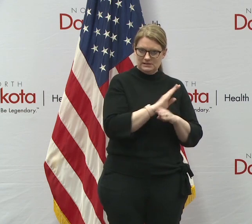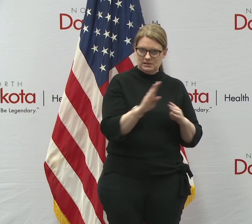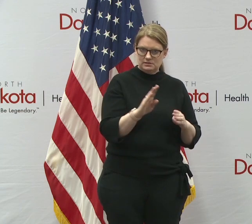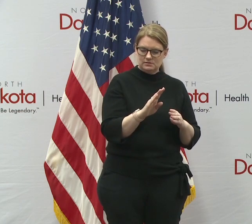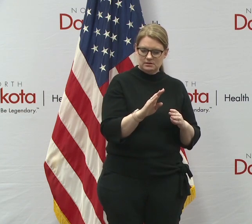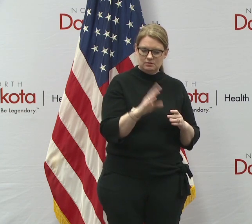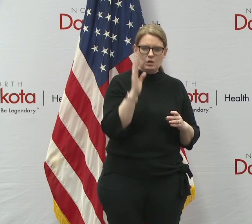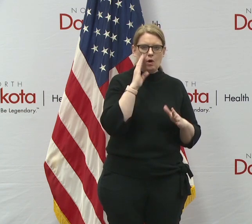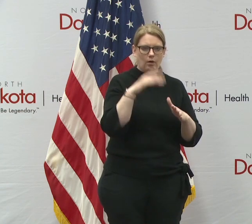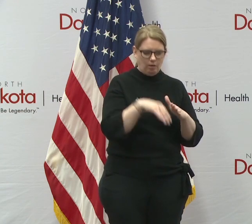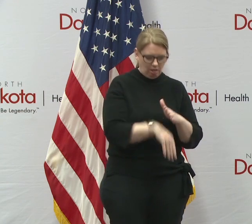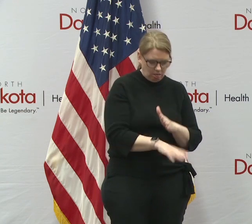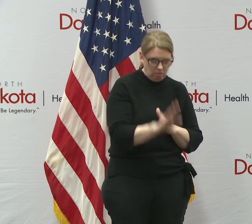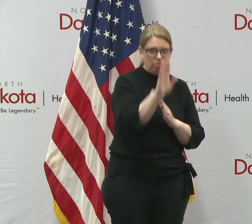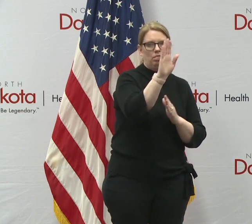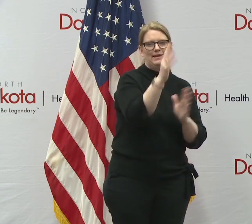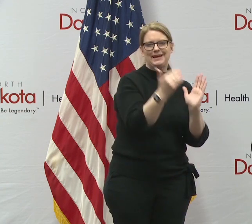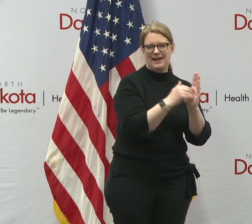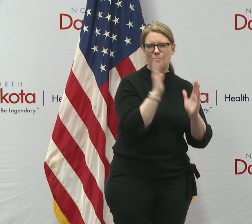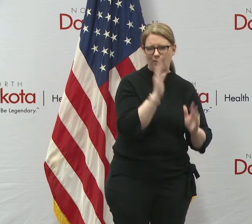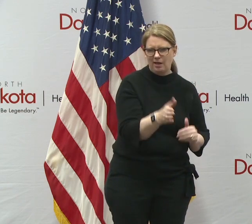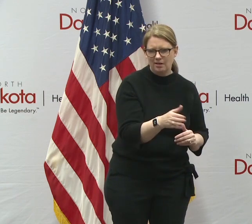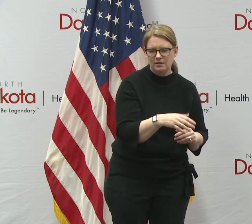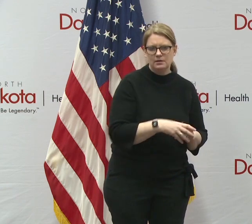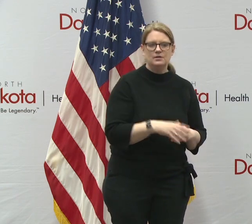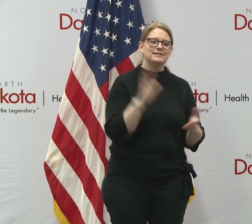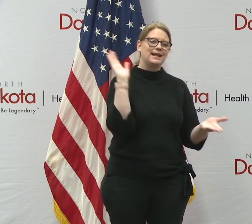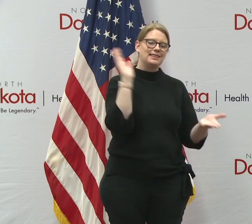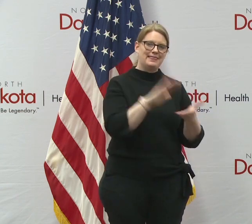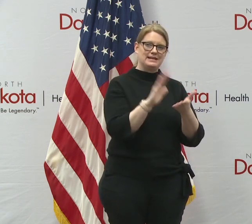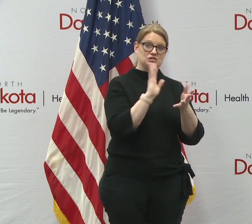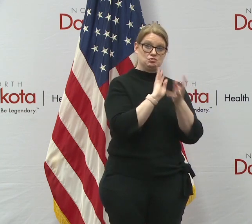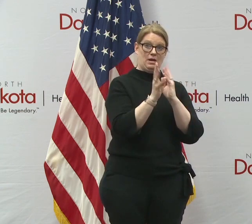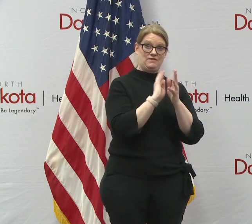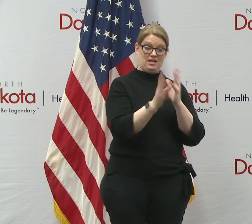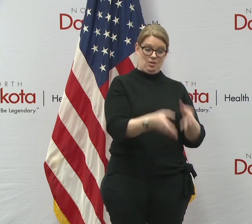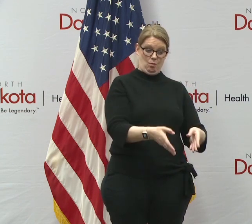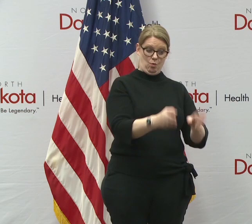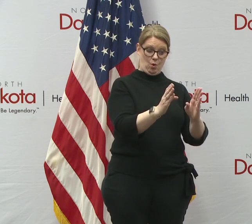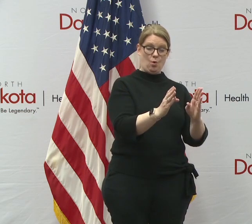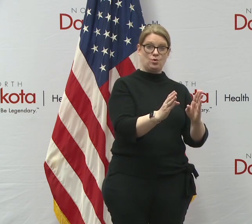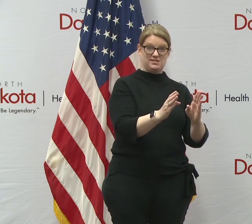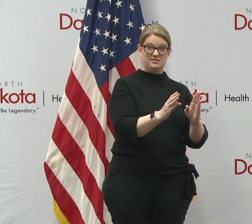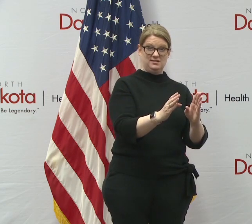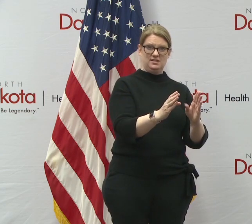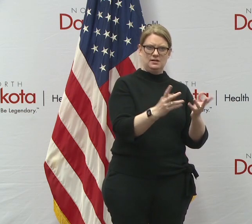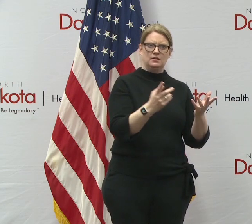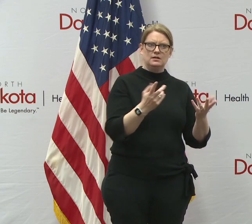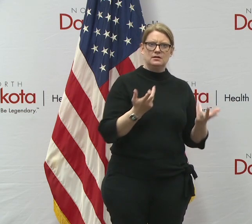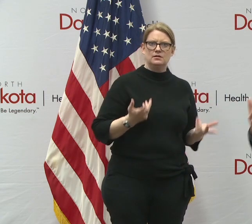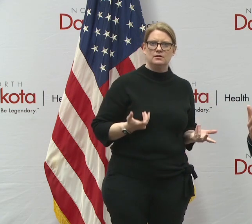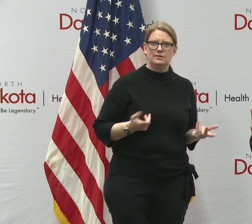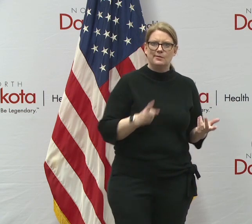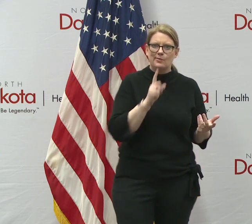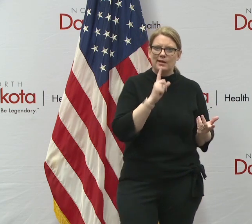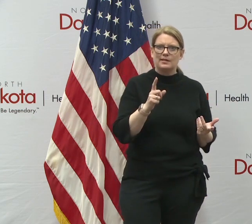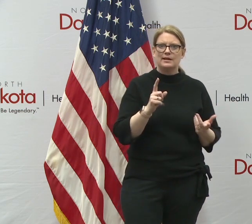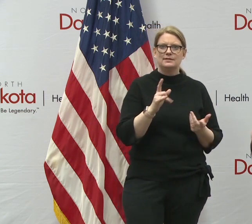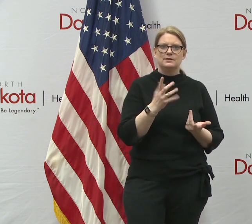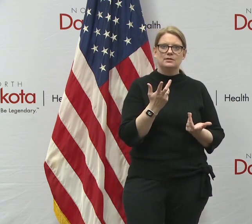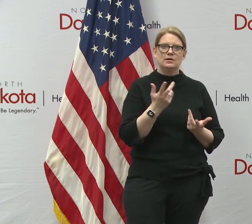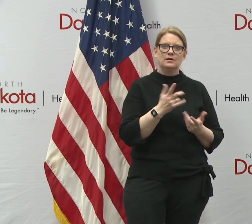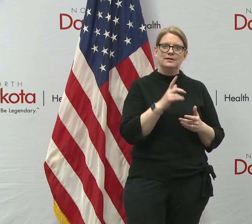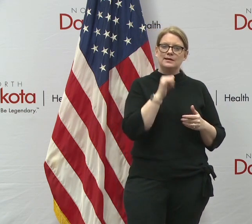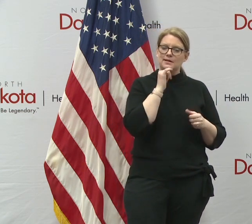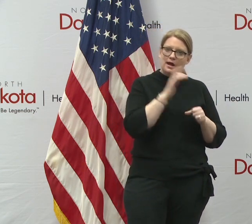come back, then when we've got less traffic on the roads and we've finally got a break on what the lack of labor and the high